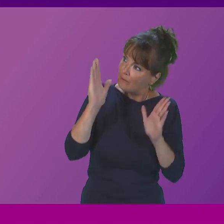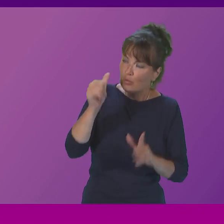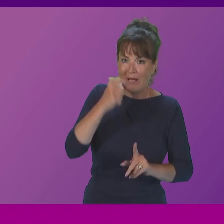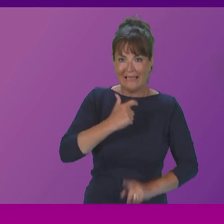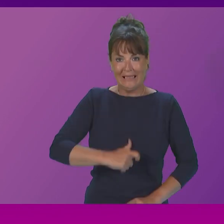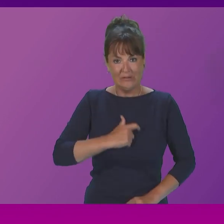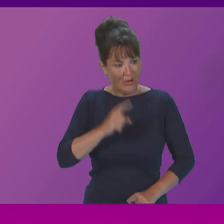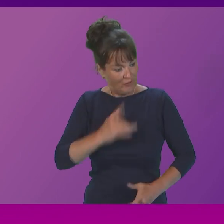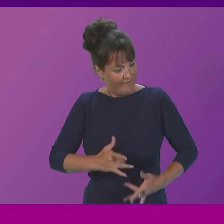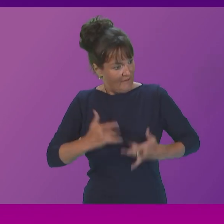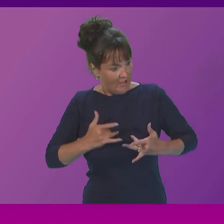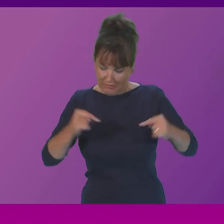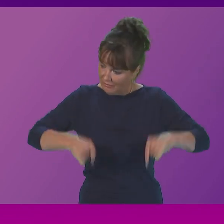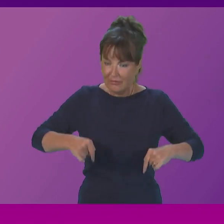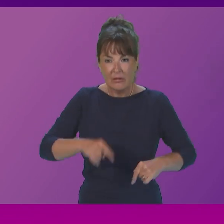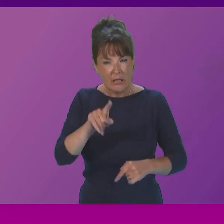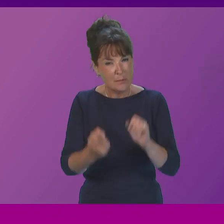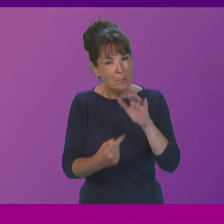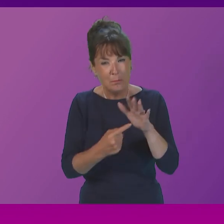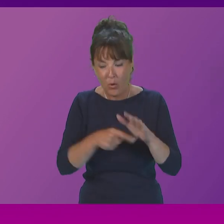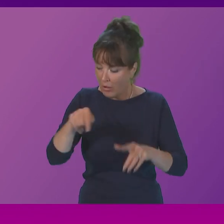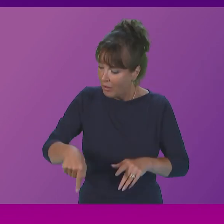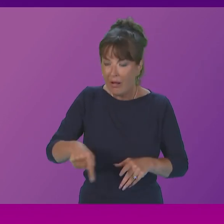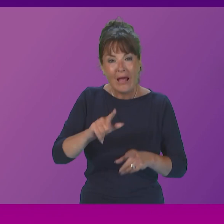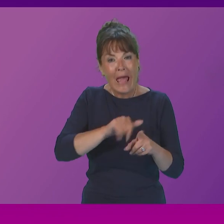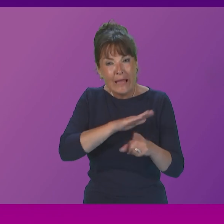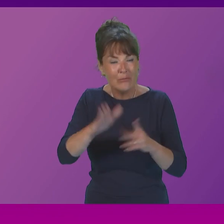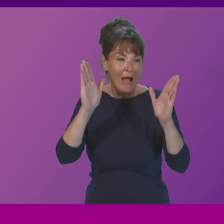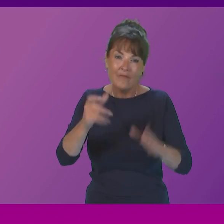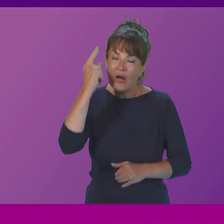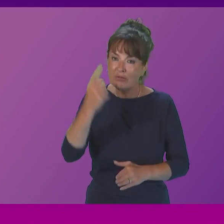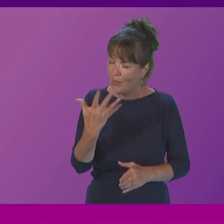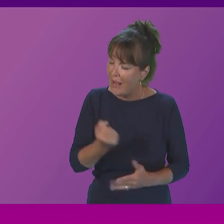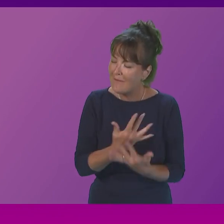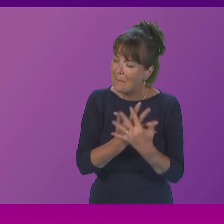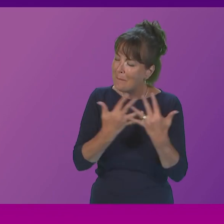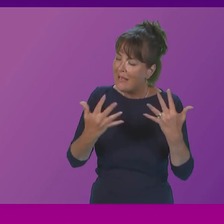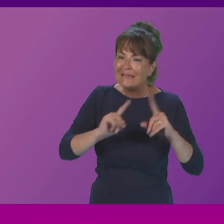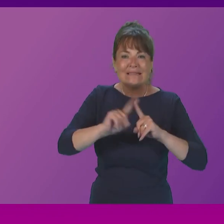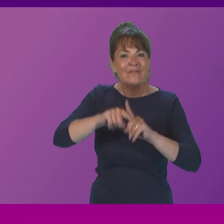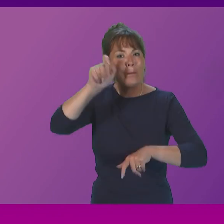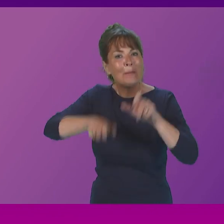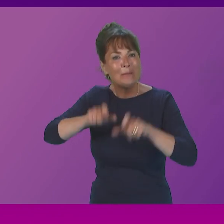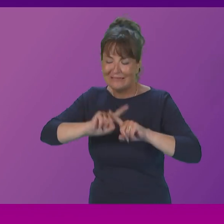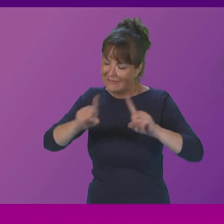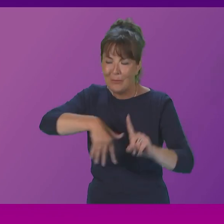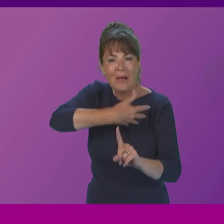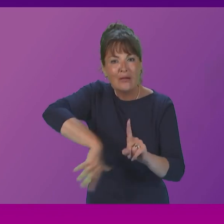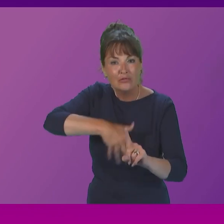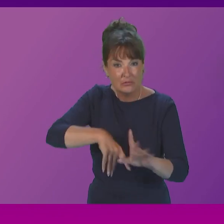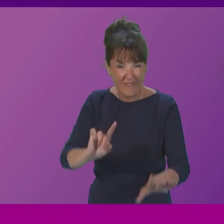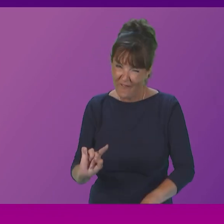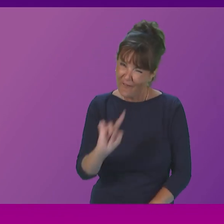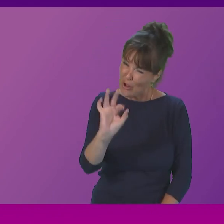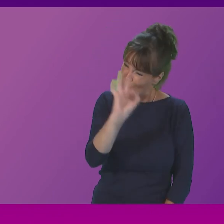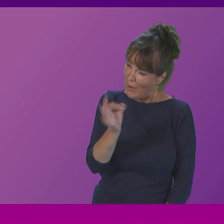this city understands all the different types of people that come from here. One of the first questions I got asked when I moved here is, what school did I